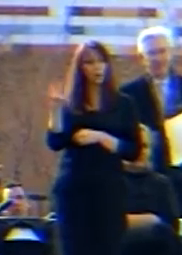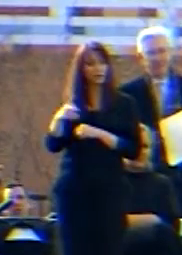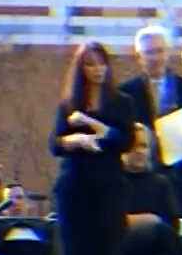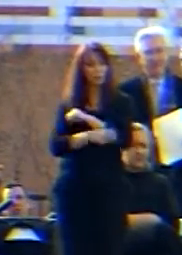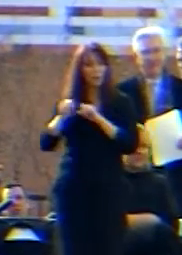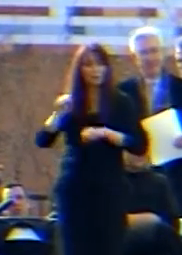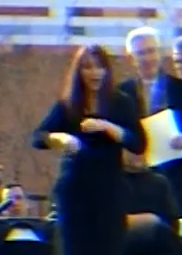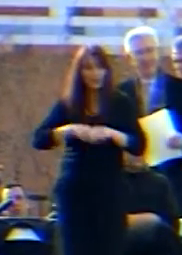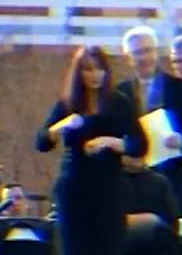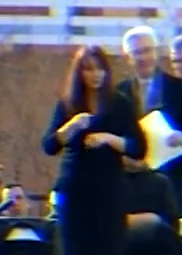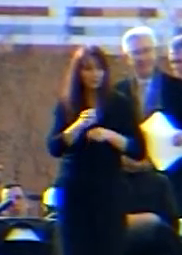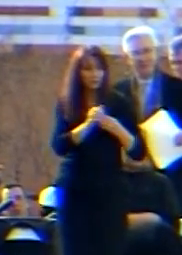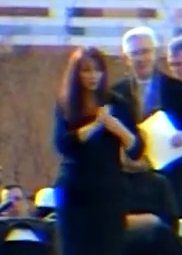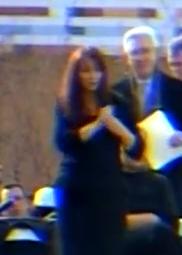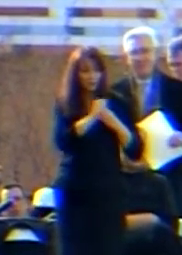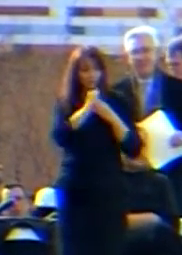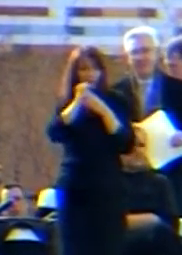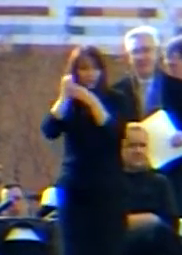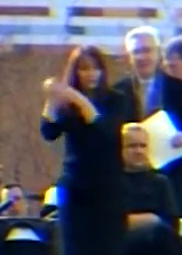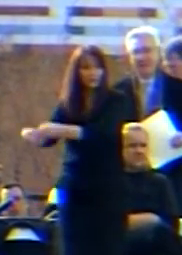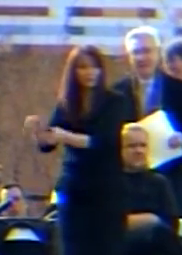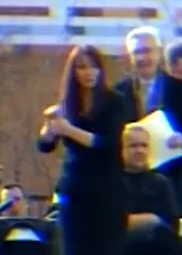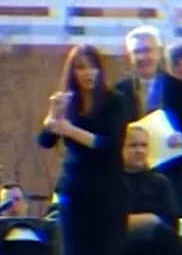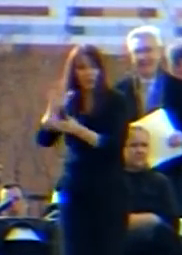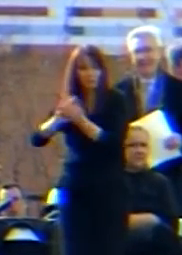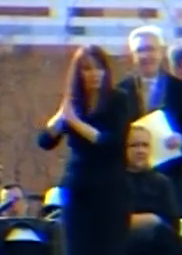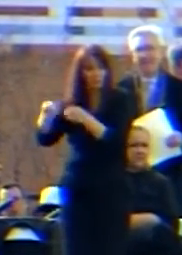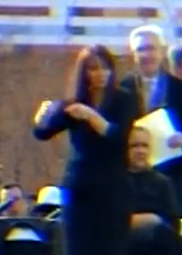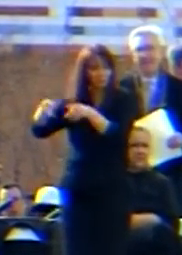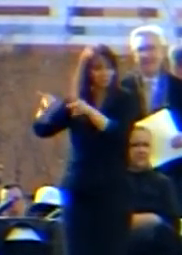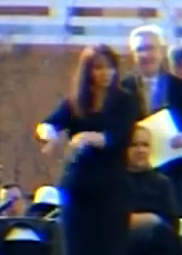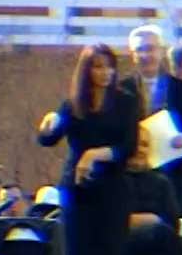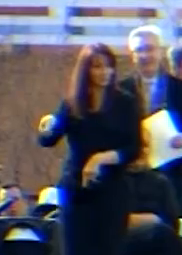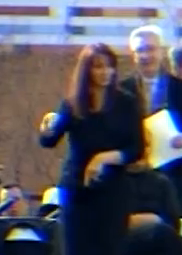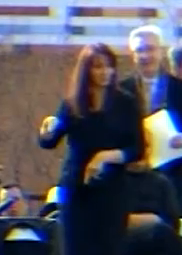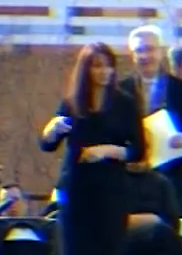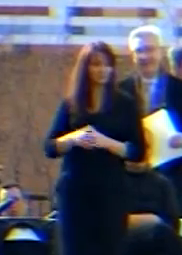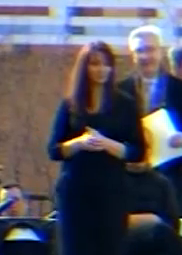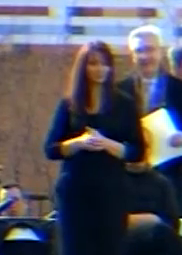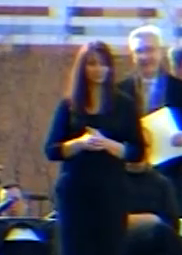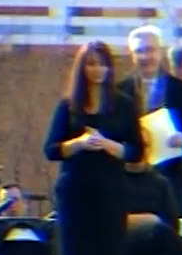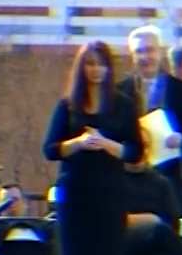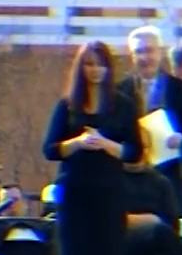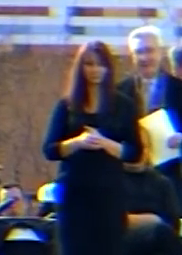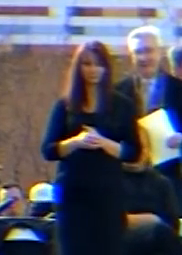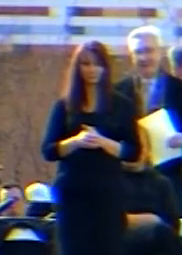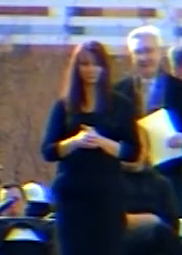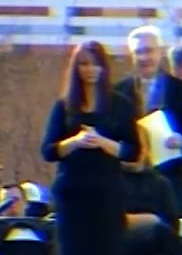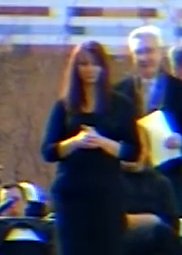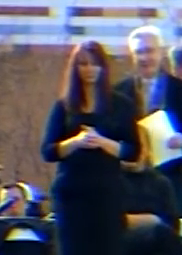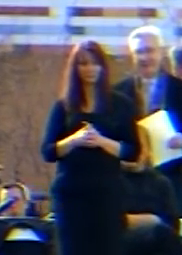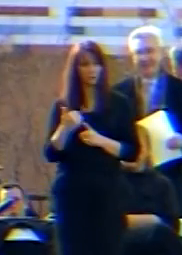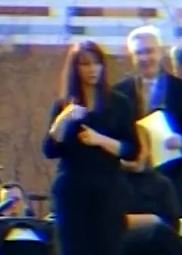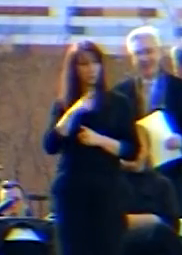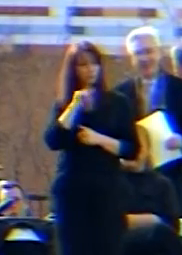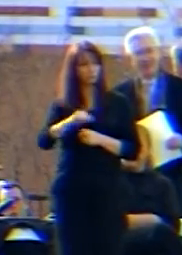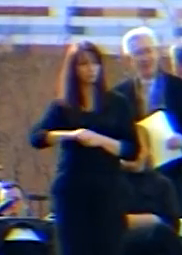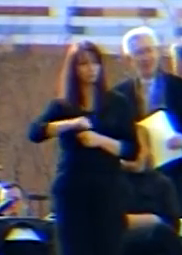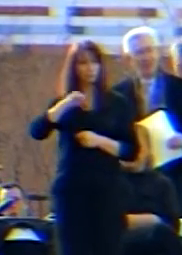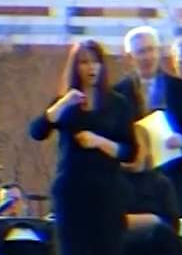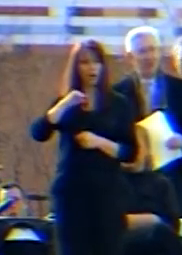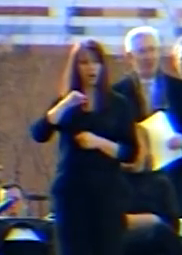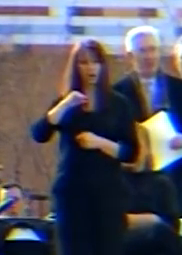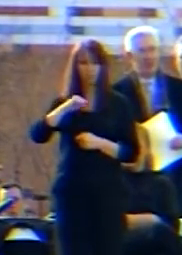stolen bike would lead to all that Muhammad Ali is and all that he has given to the world? We are